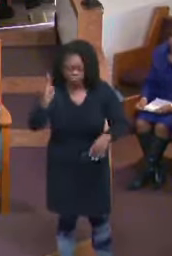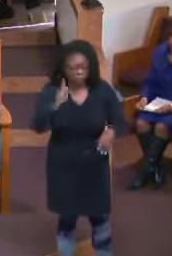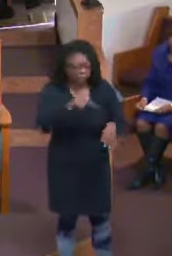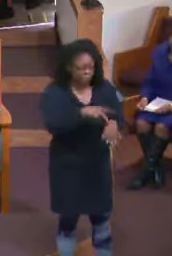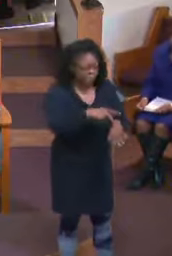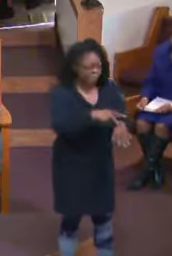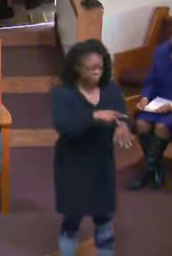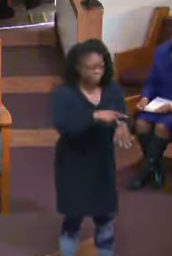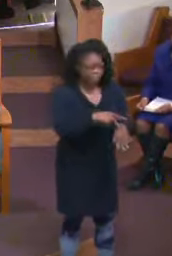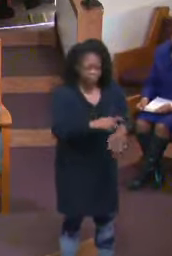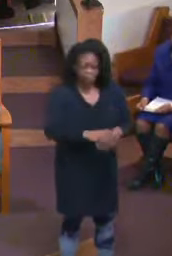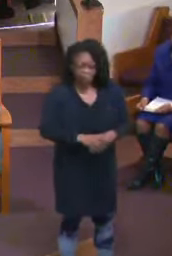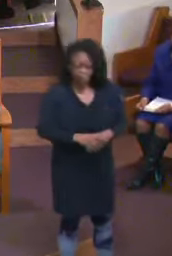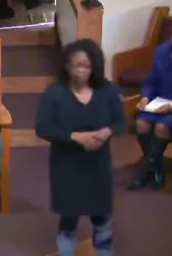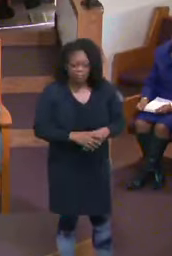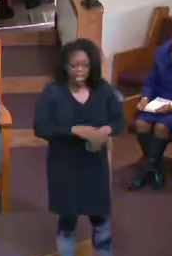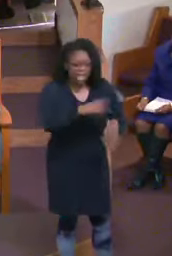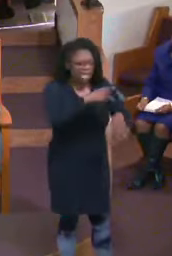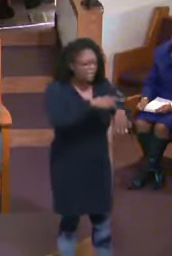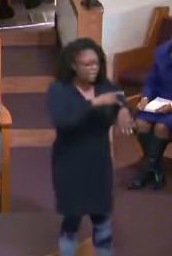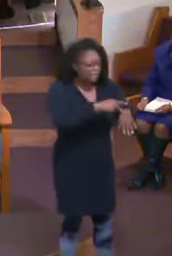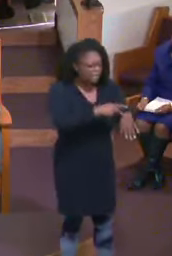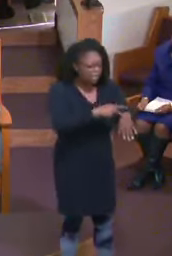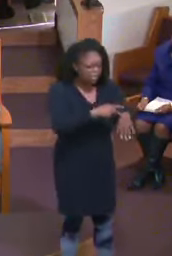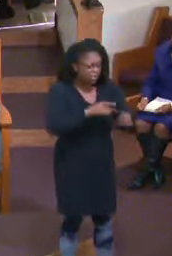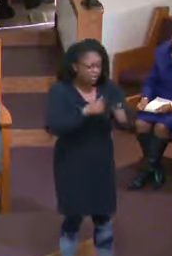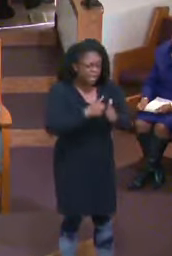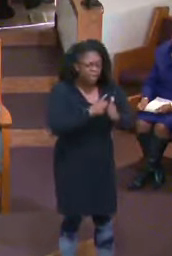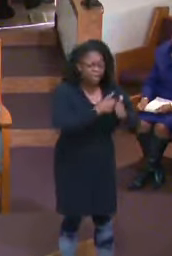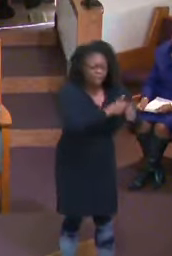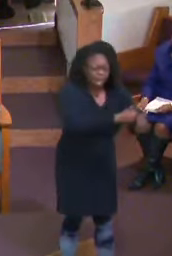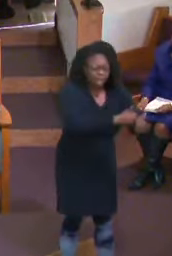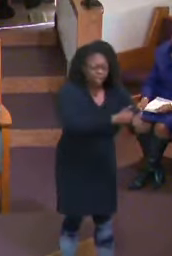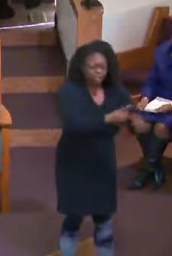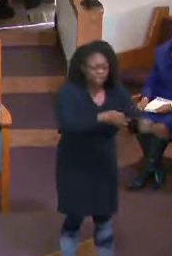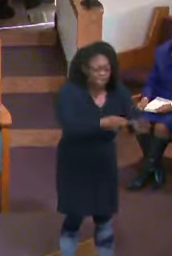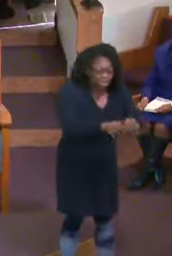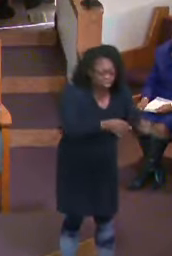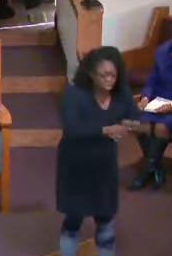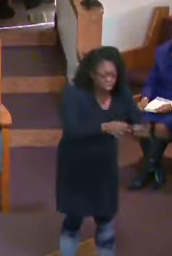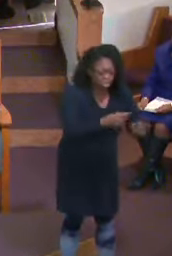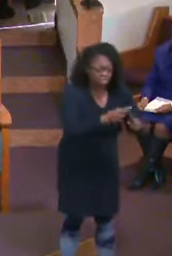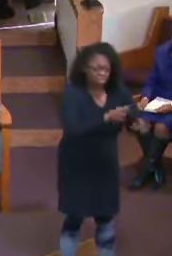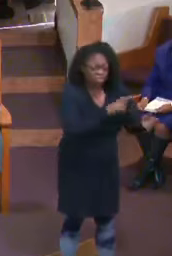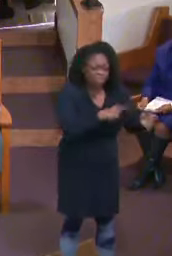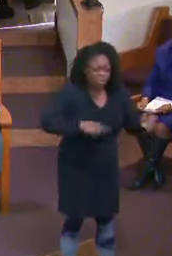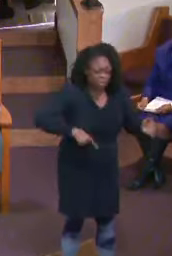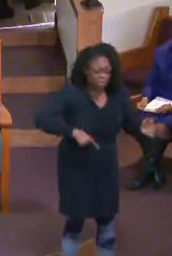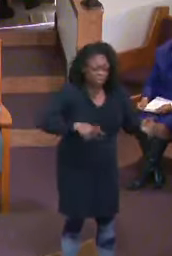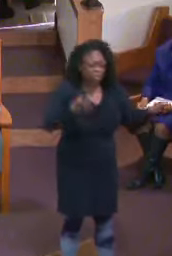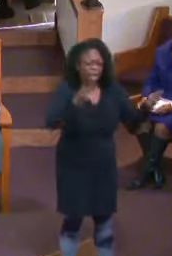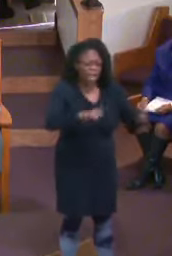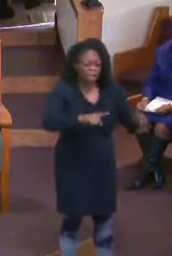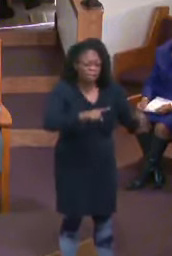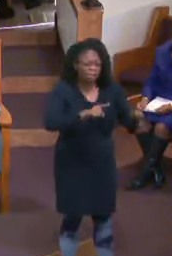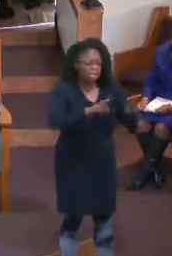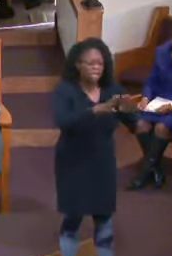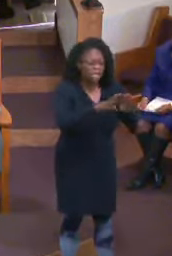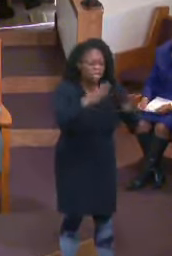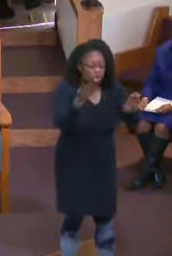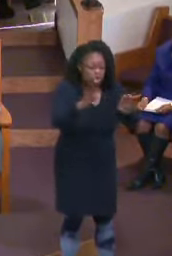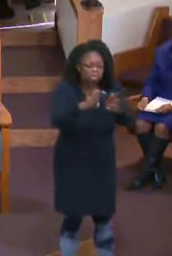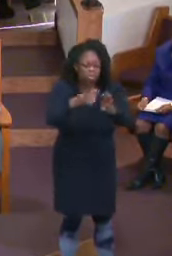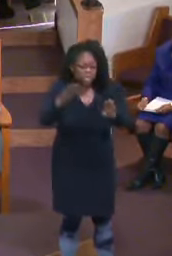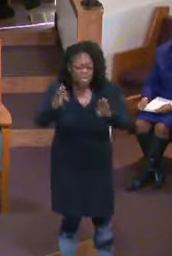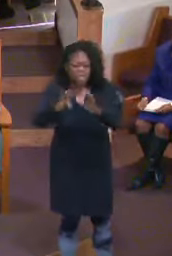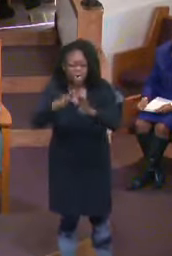Y'all not catching it. As he followed the instructions from the Lord, doors began to open. In spite of those